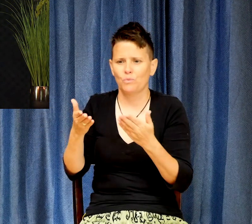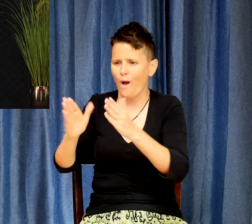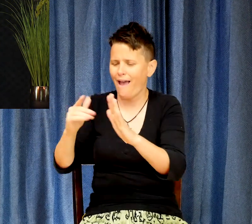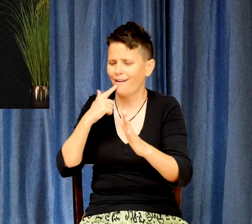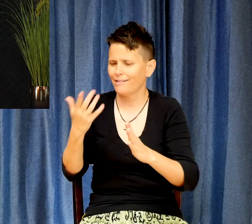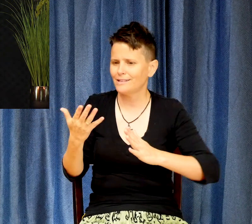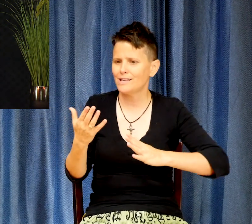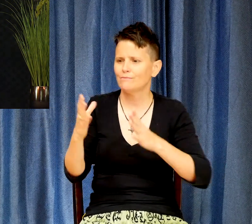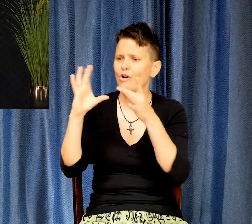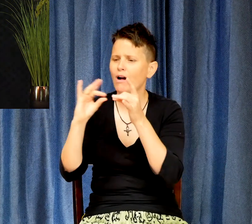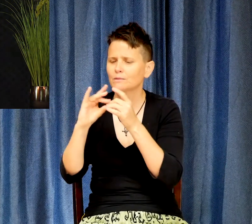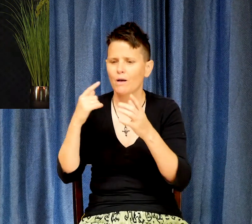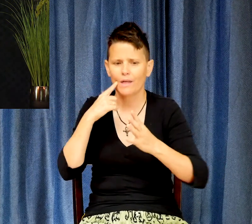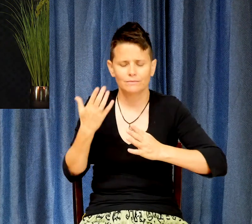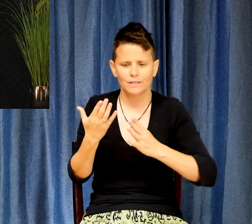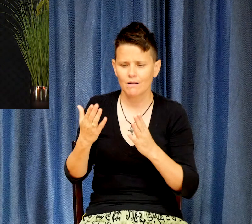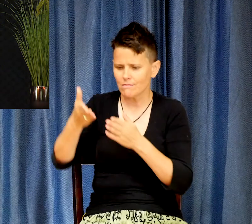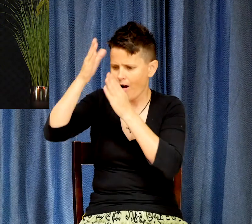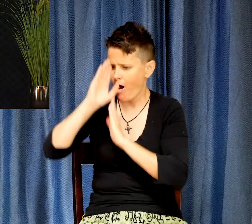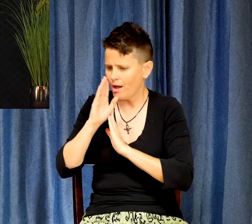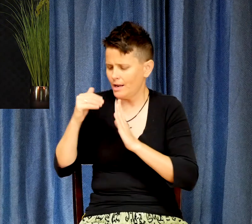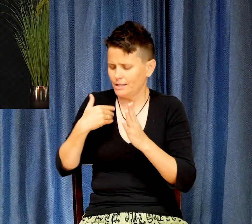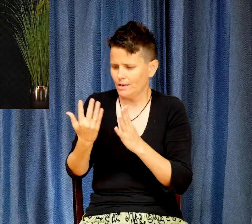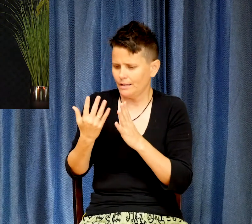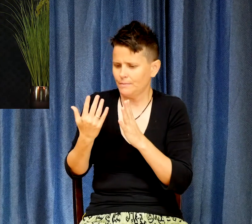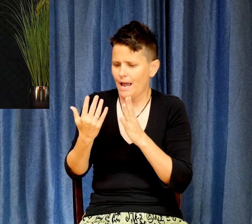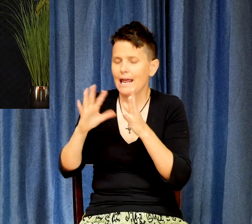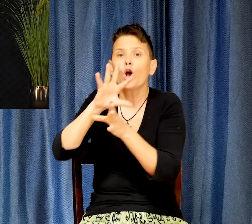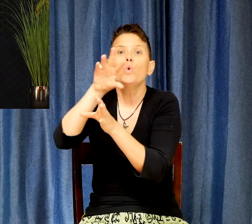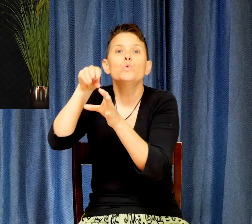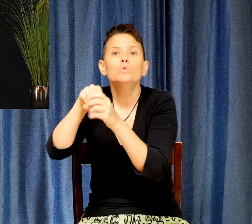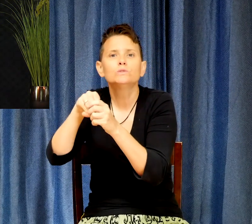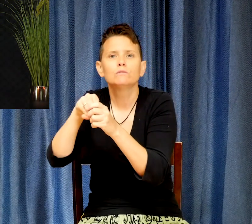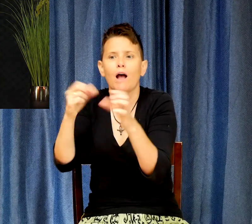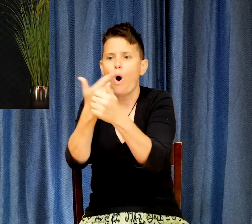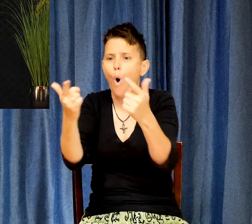as opposed to a tribal God that many religions over the years have created.